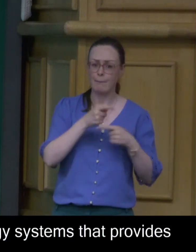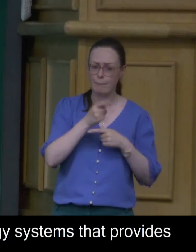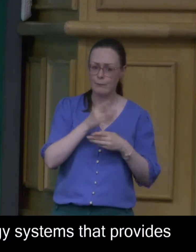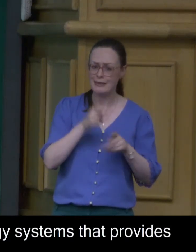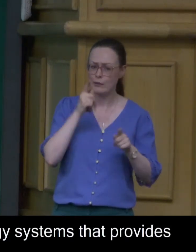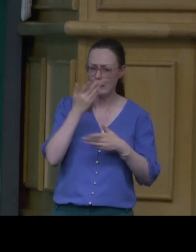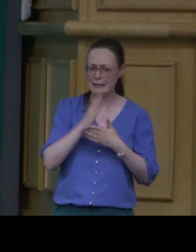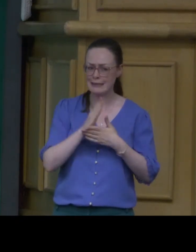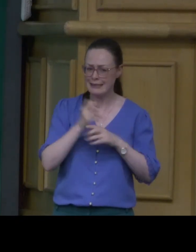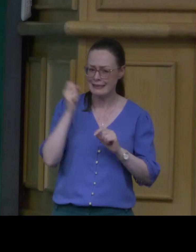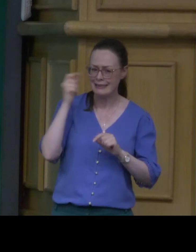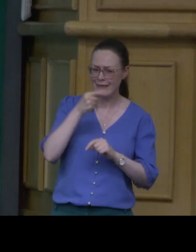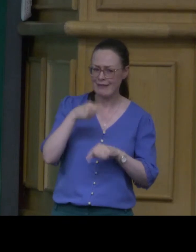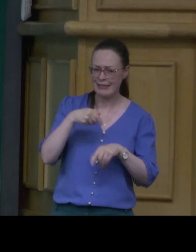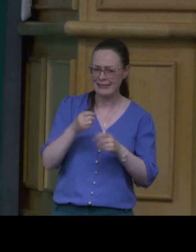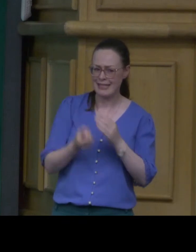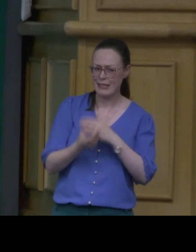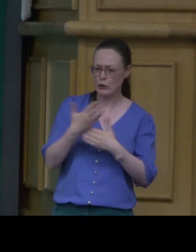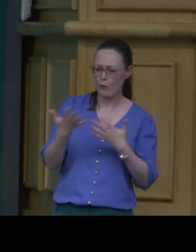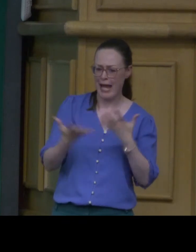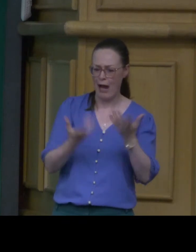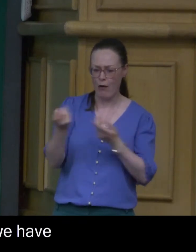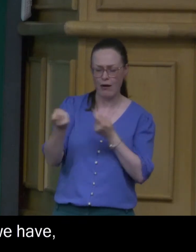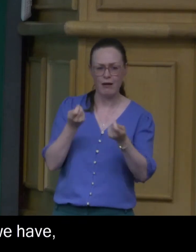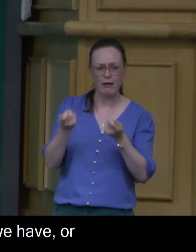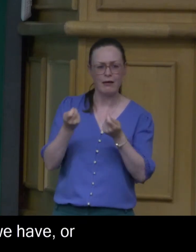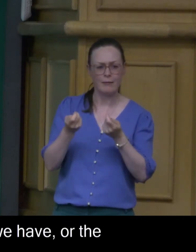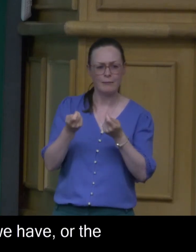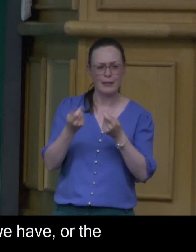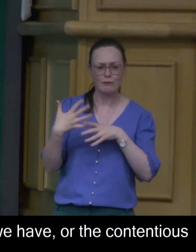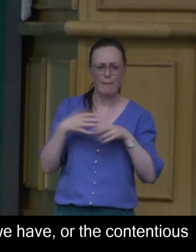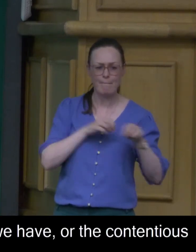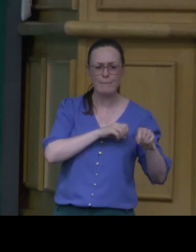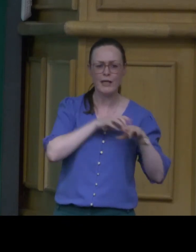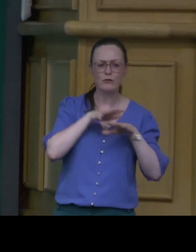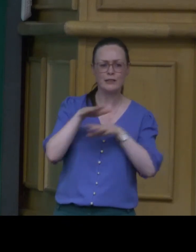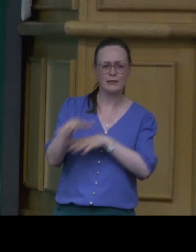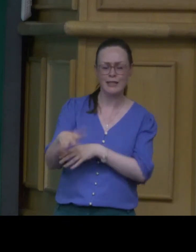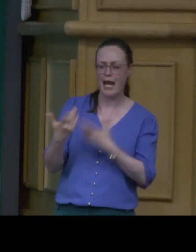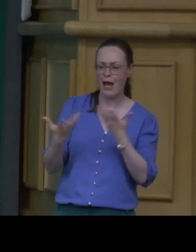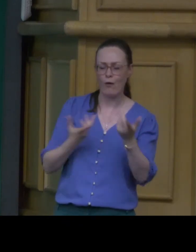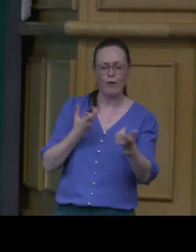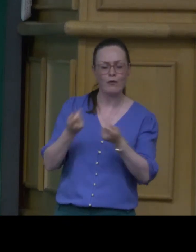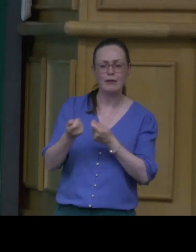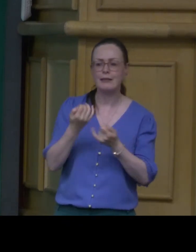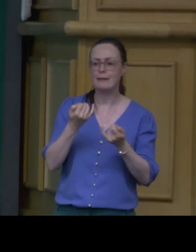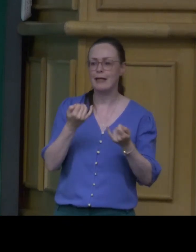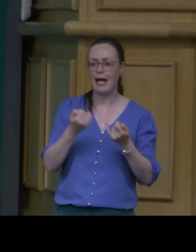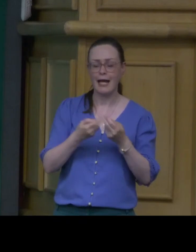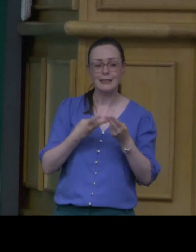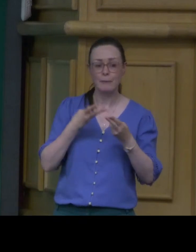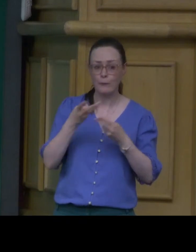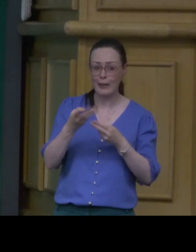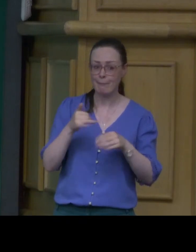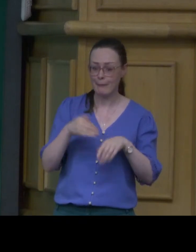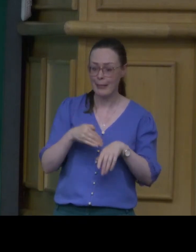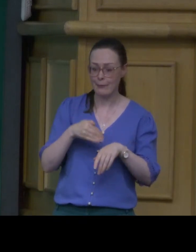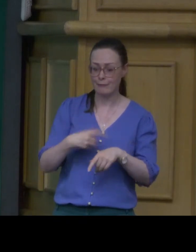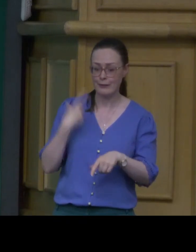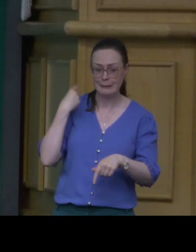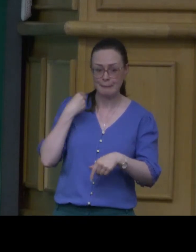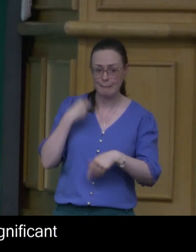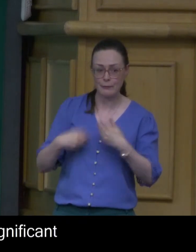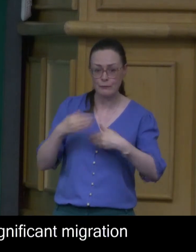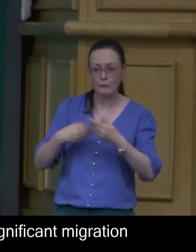difficult issues, how we manage the significant migration we're seeing, and which is likely to accelerate